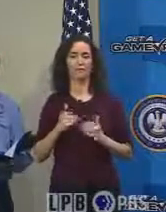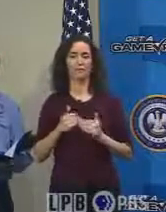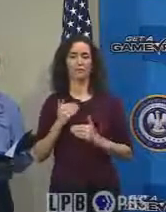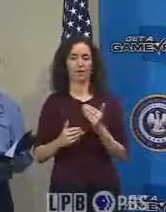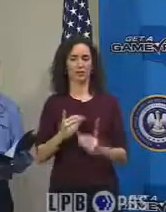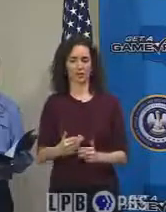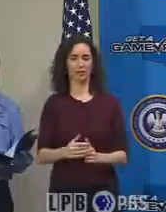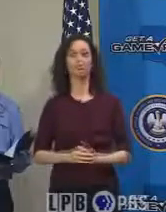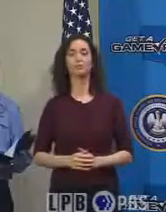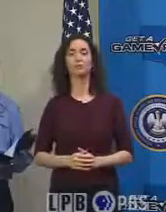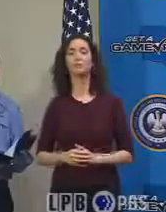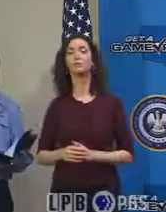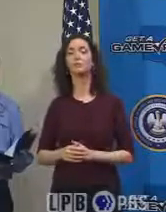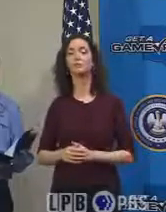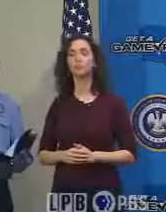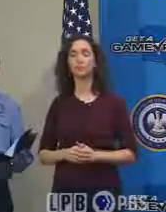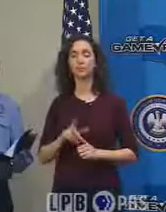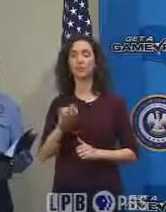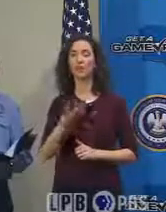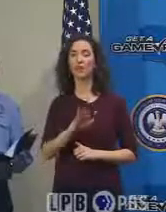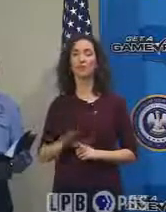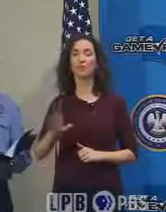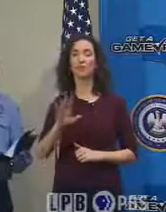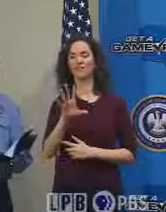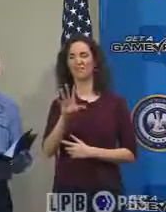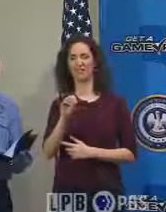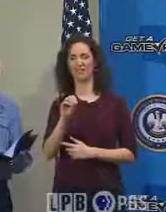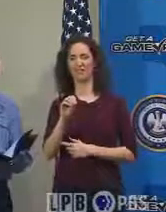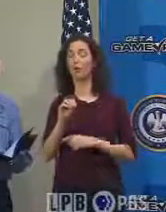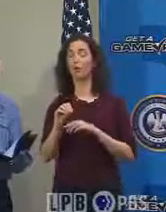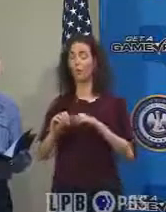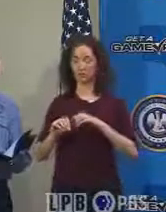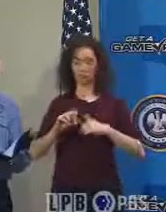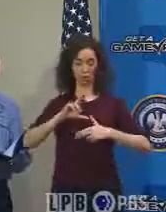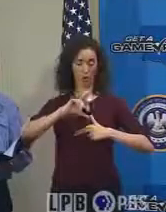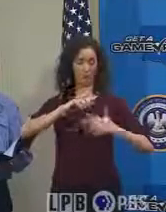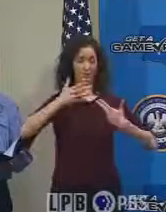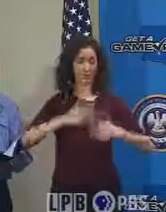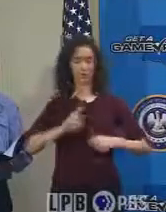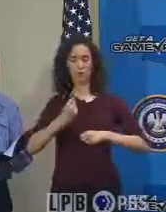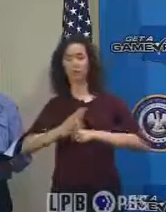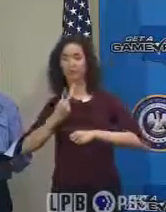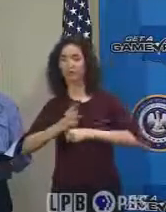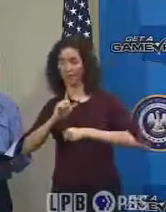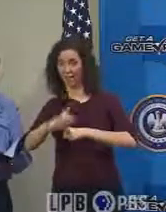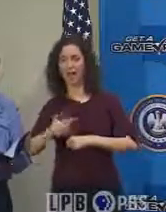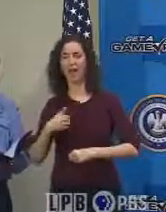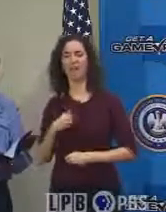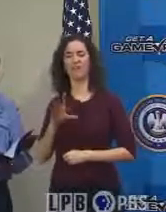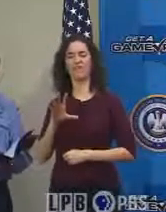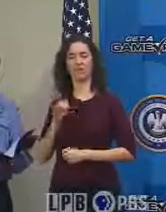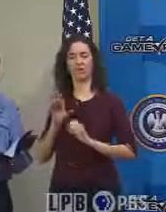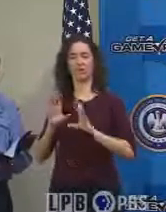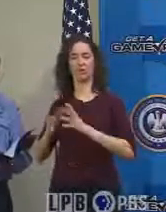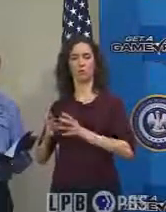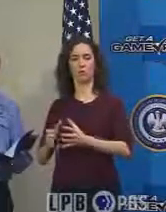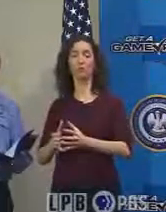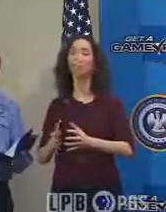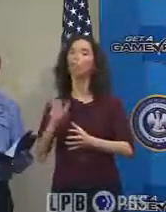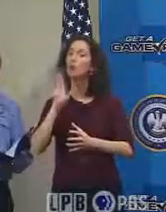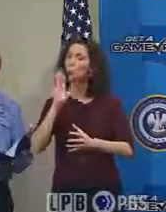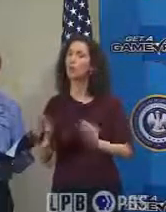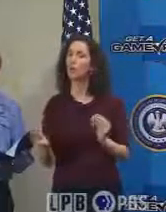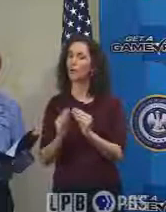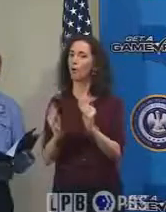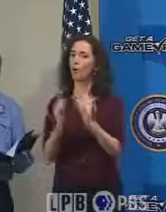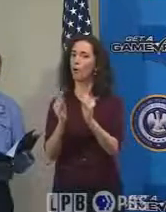50 crews in the state of Louisiana within just the first 2 days, and that, of course, will ramp up, exceeding, based on our estimates, of what we did